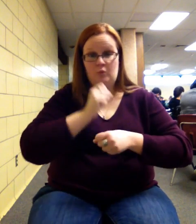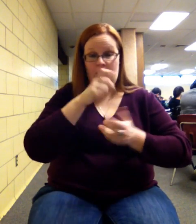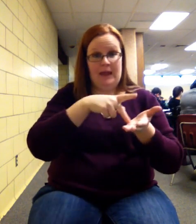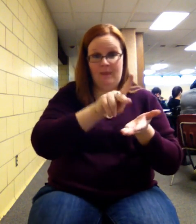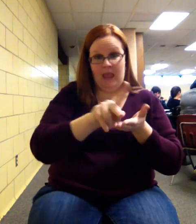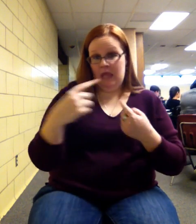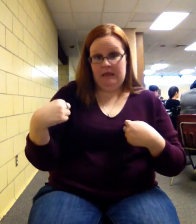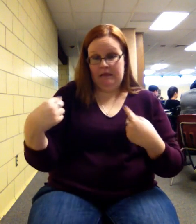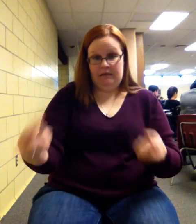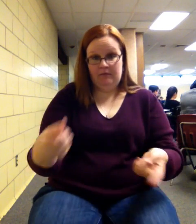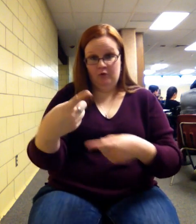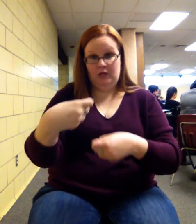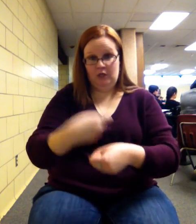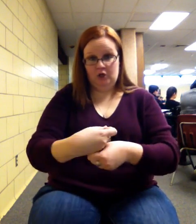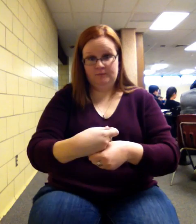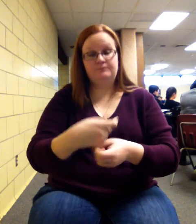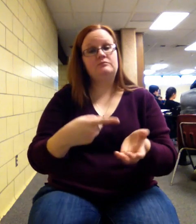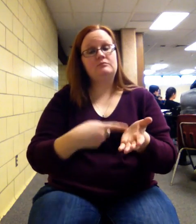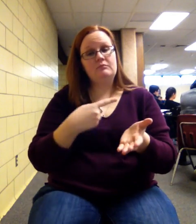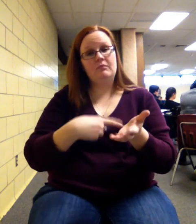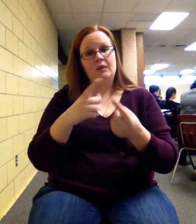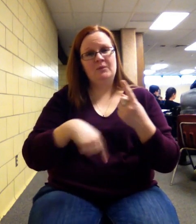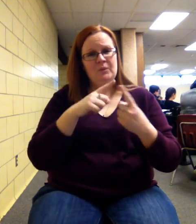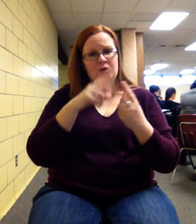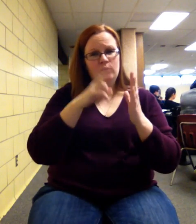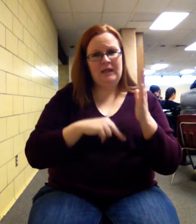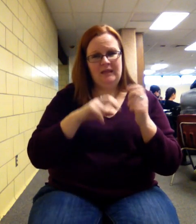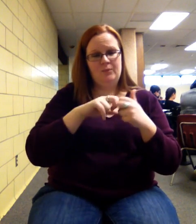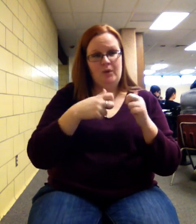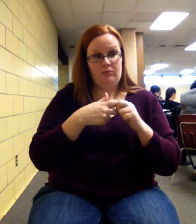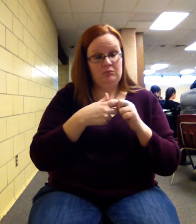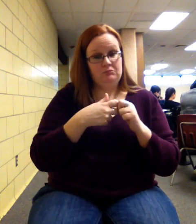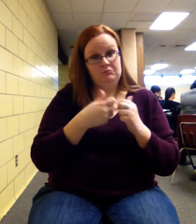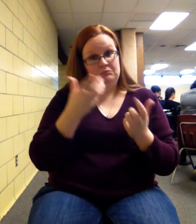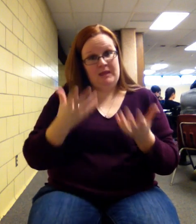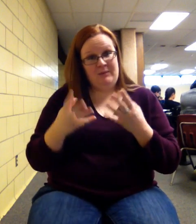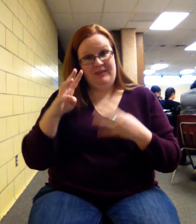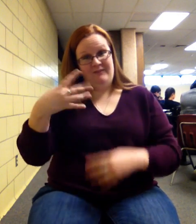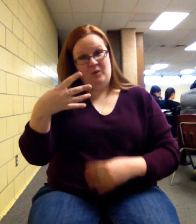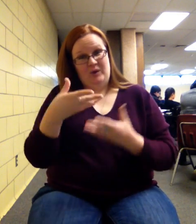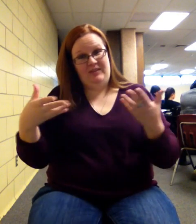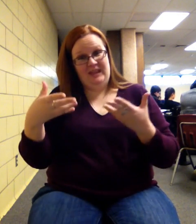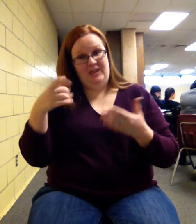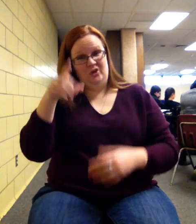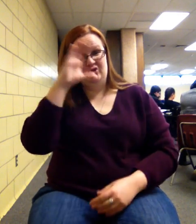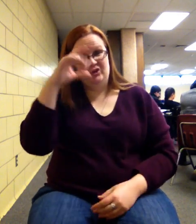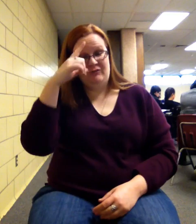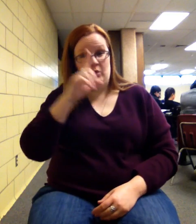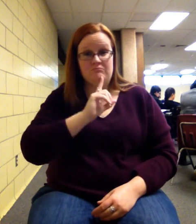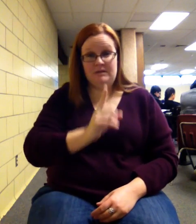way. So sometimes when you read a problem, it could be that that 4th variable that you're searching for is a 0. In this case,